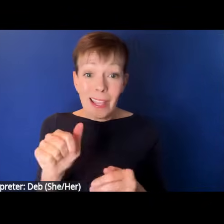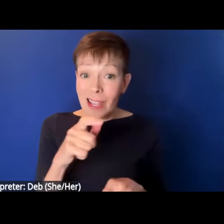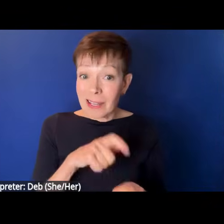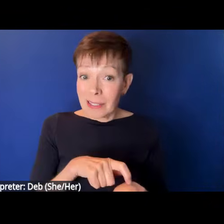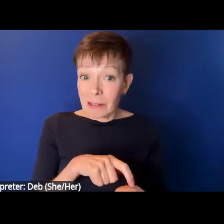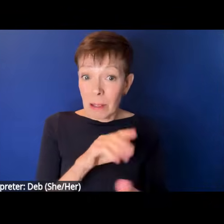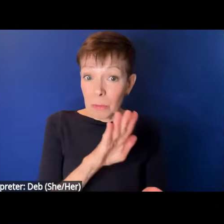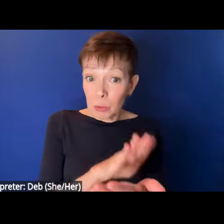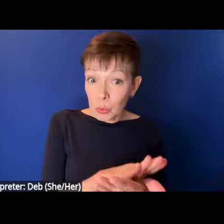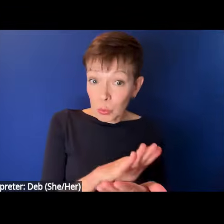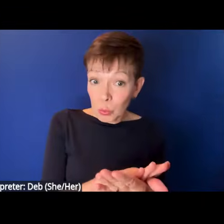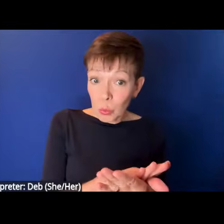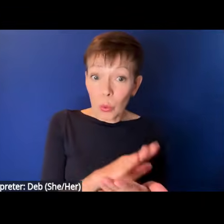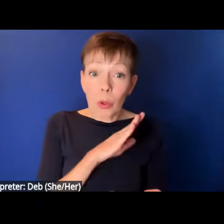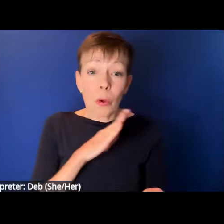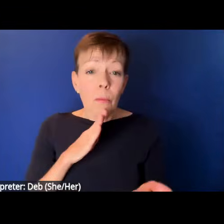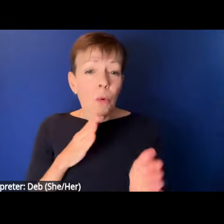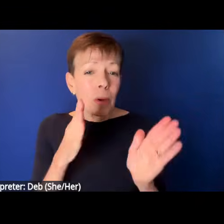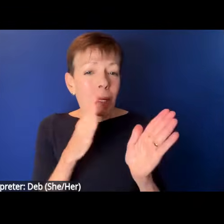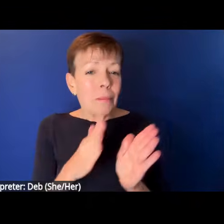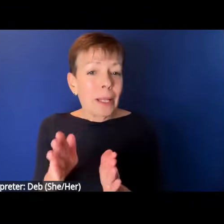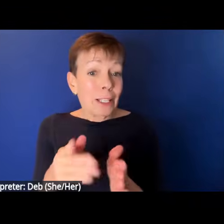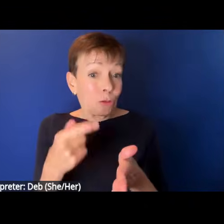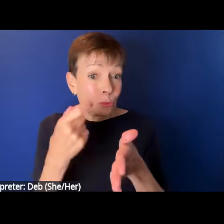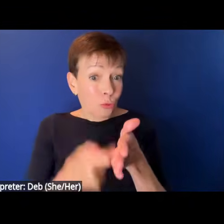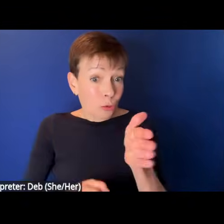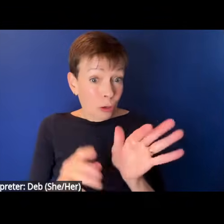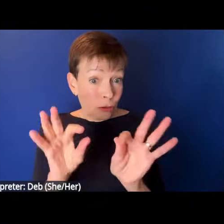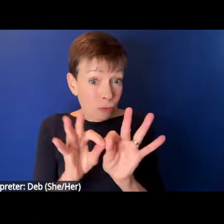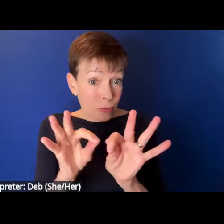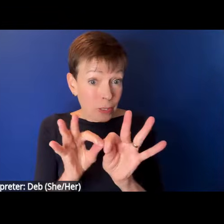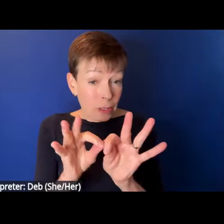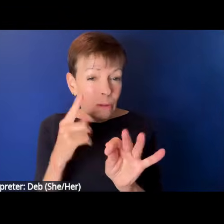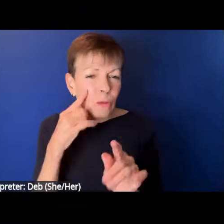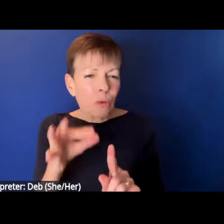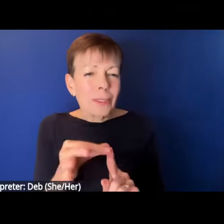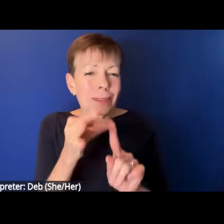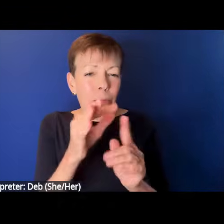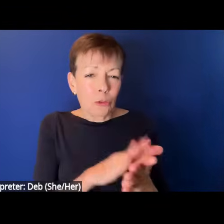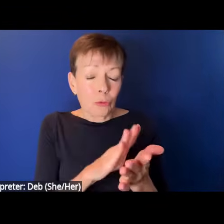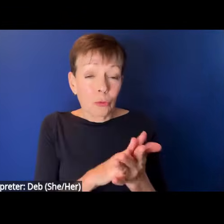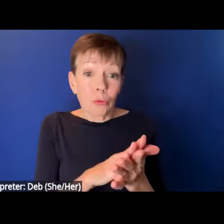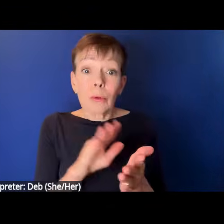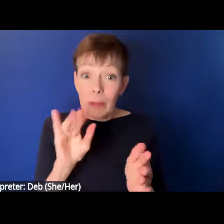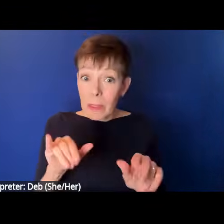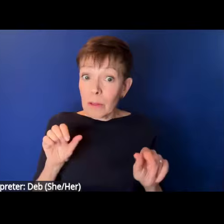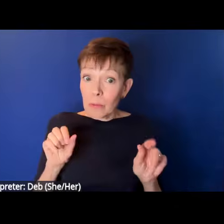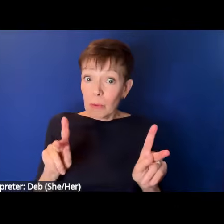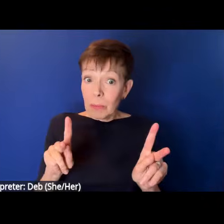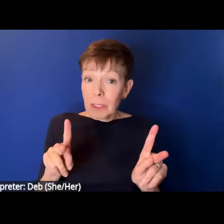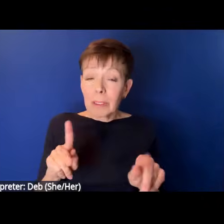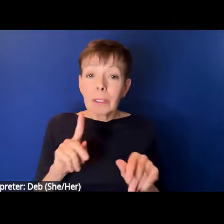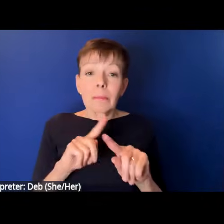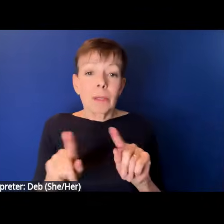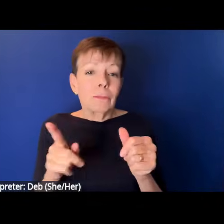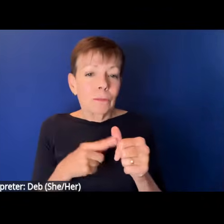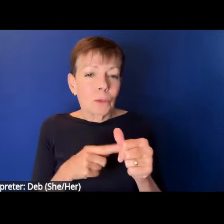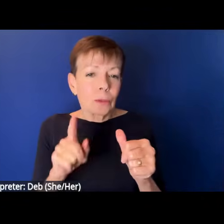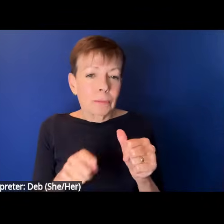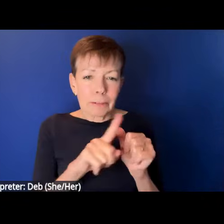board is going to charge fees for a specialty academy, which they're allowed to do under the school law, they need to consult with the